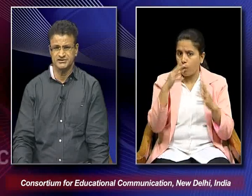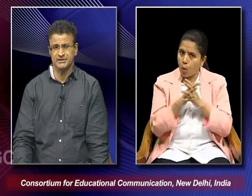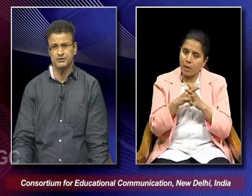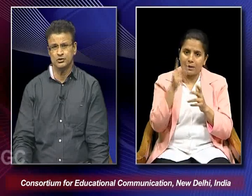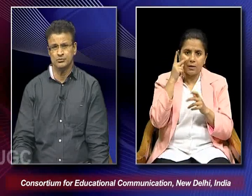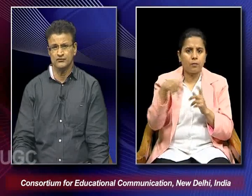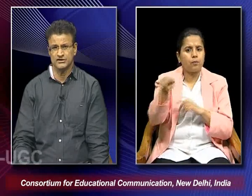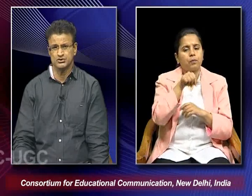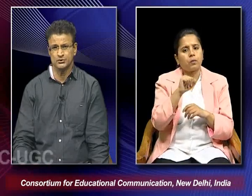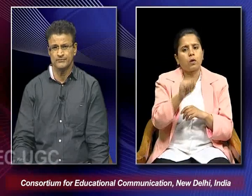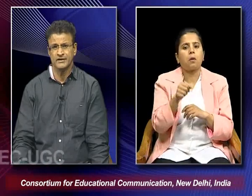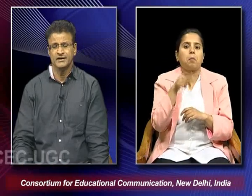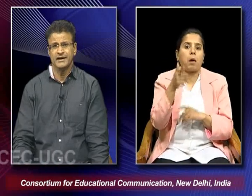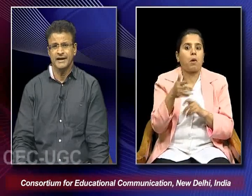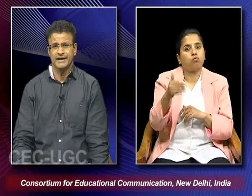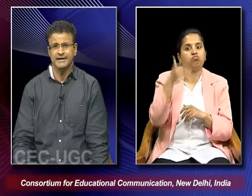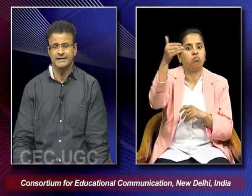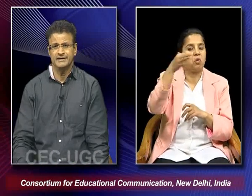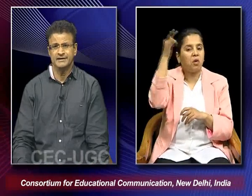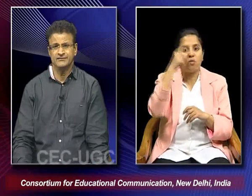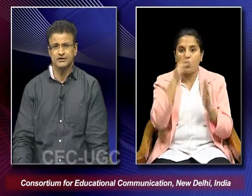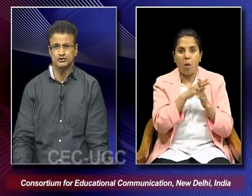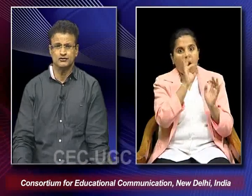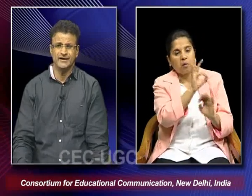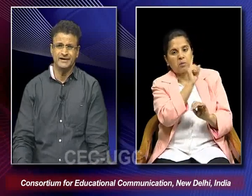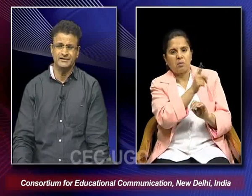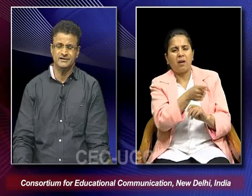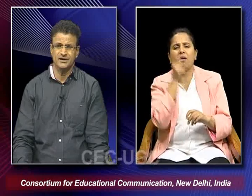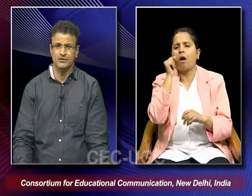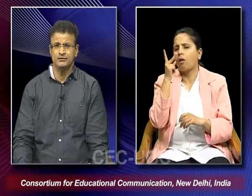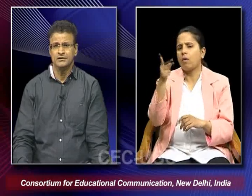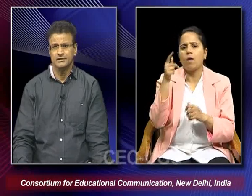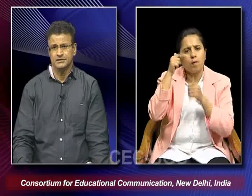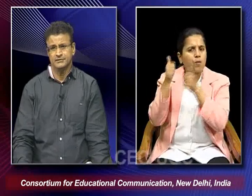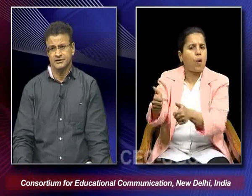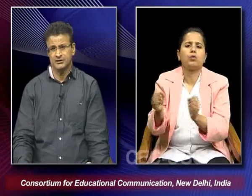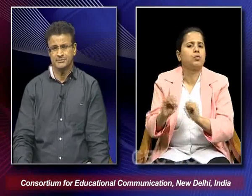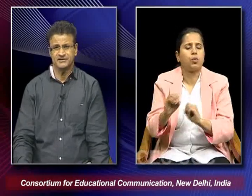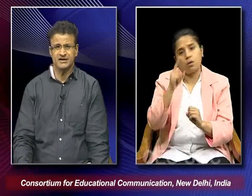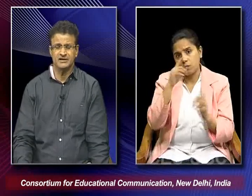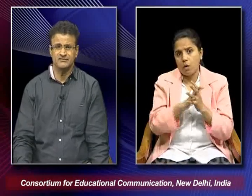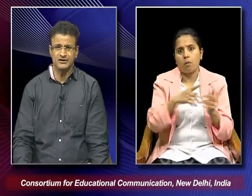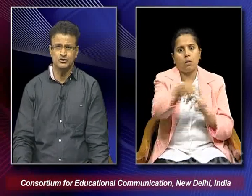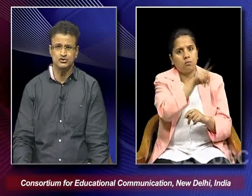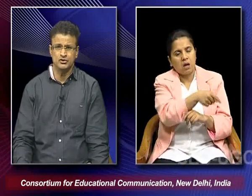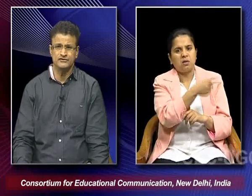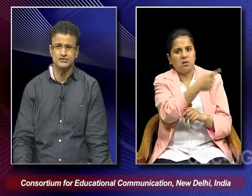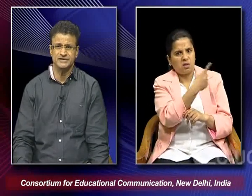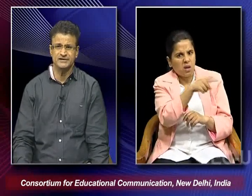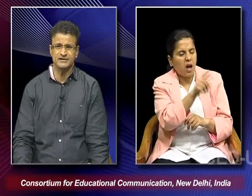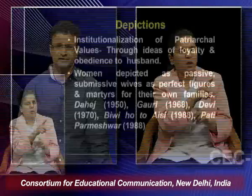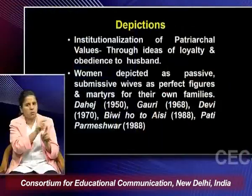as an epitome of virtue. And we also find that how the patriarchal values of